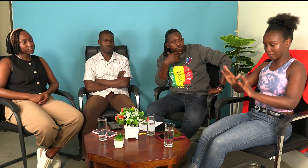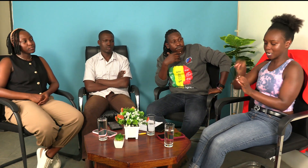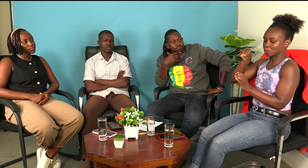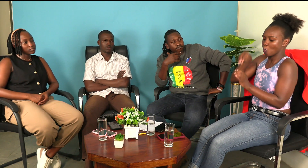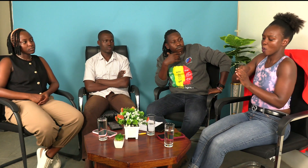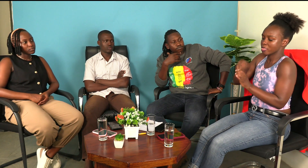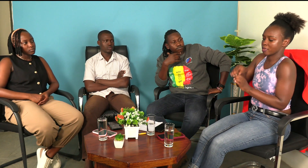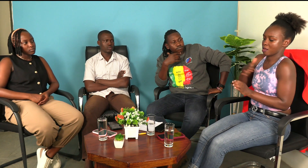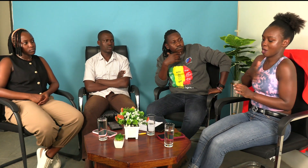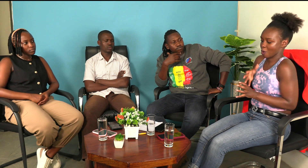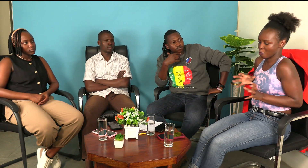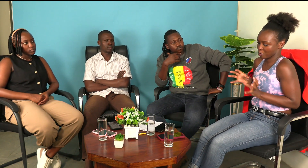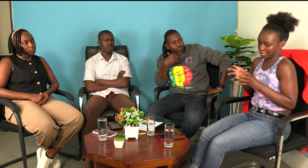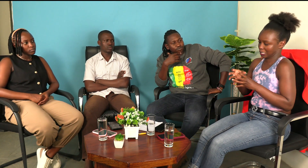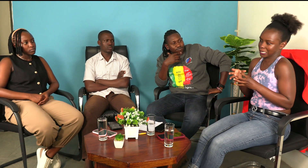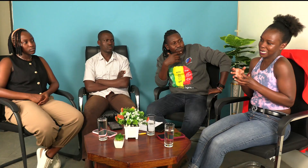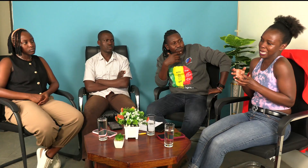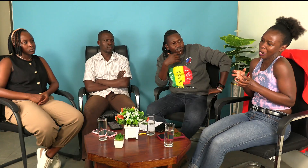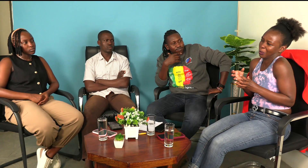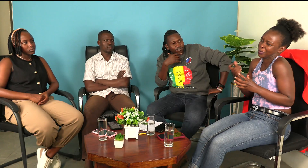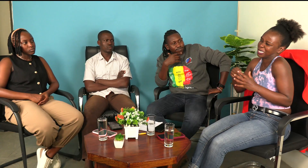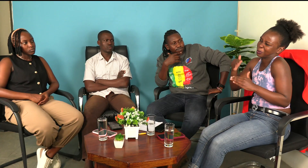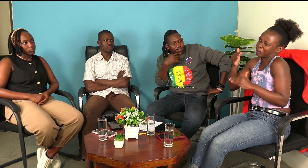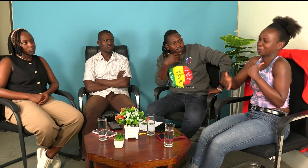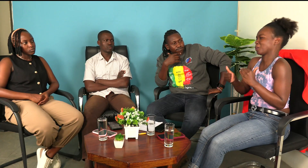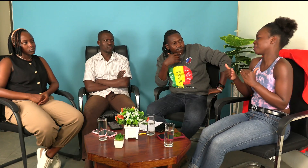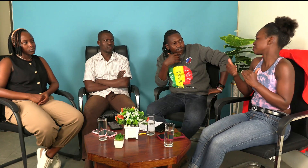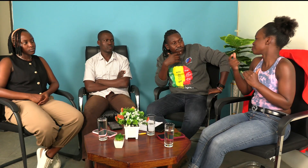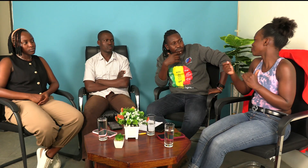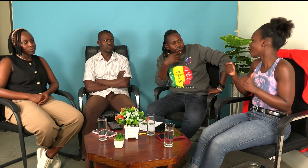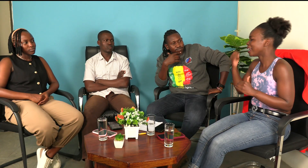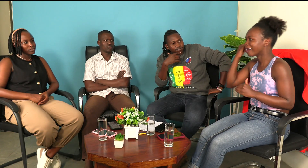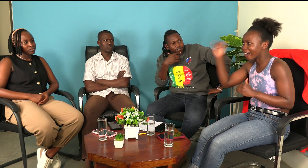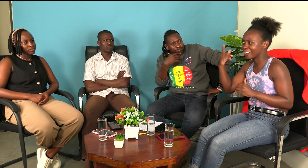united. We need to strengthen our community.